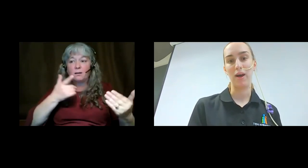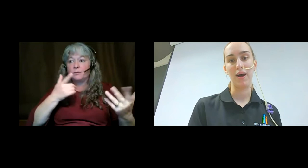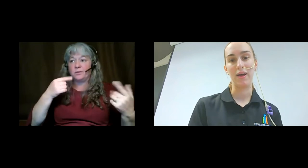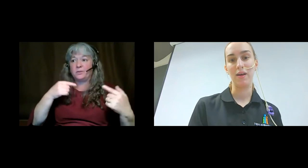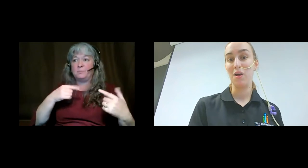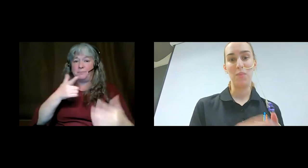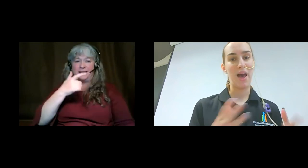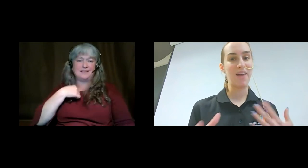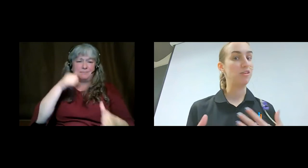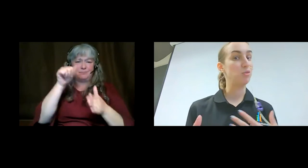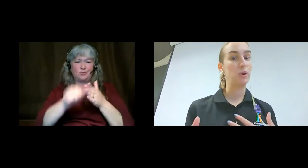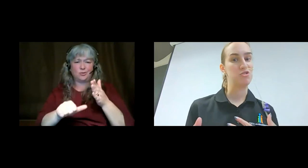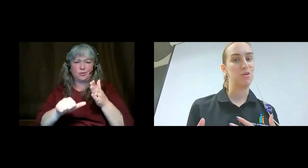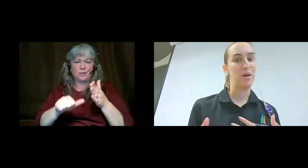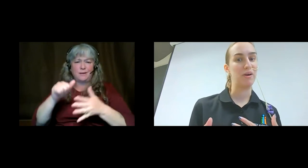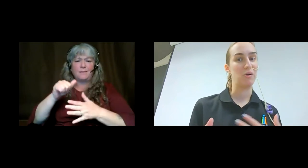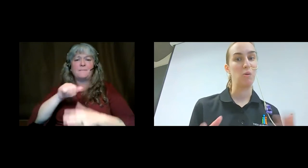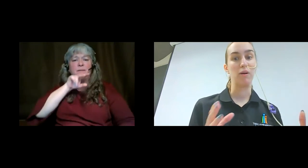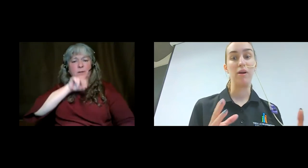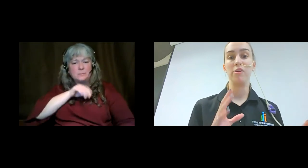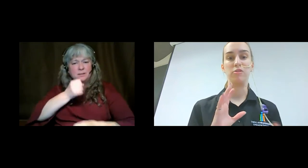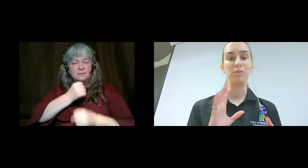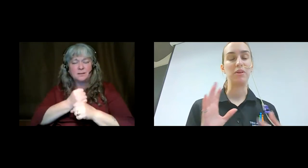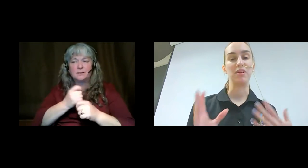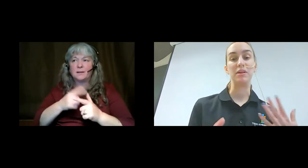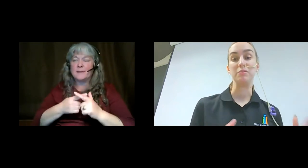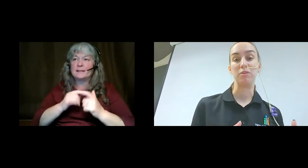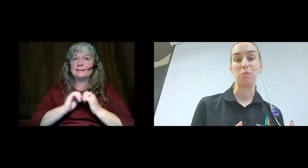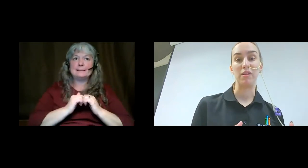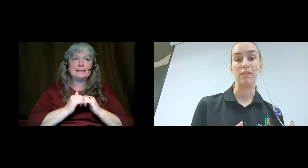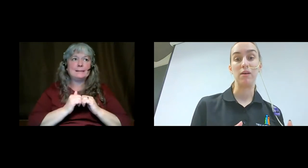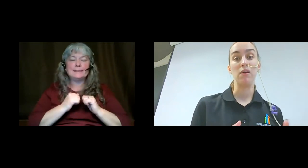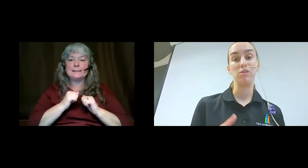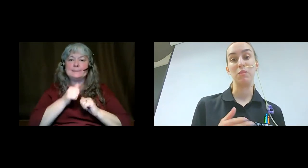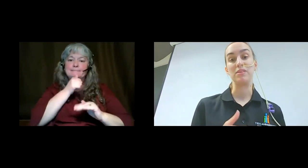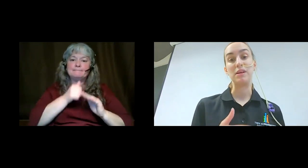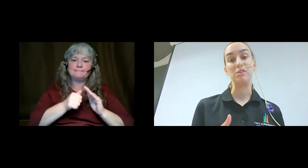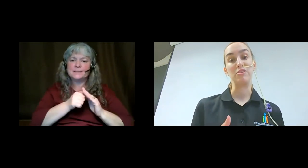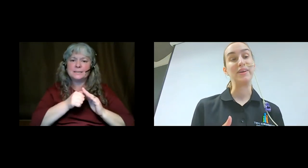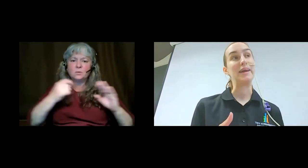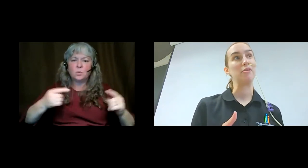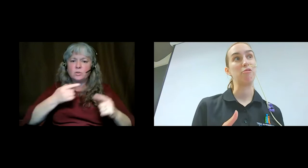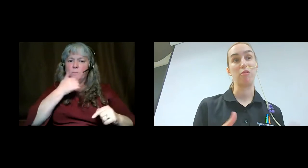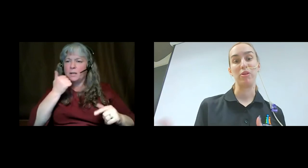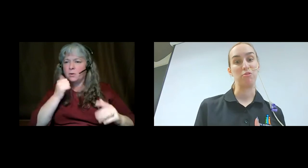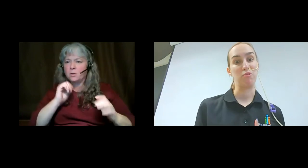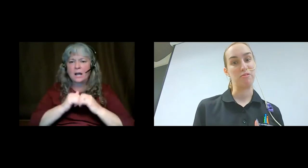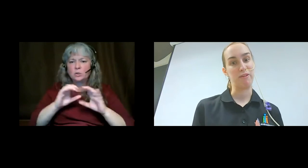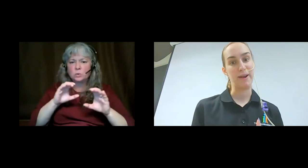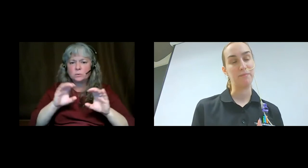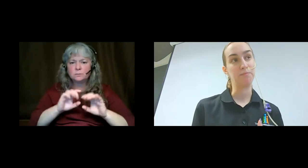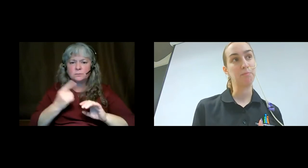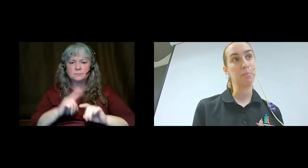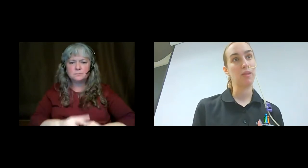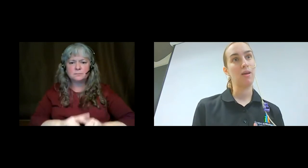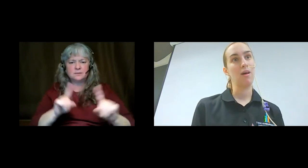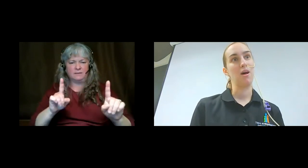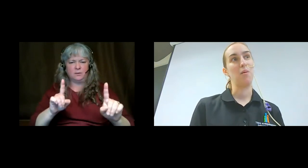can I pad this wheelchair better or do something slightly different with it so it makes it easier to get through this rough